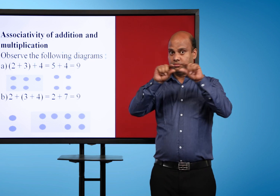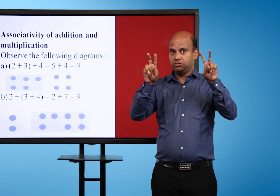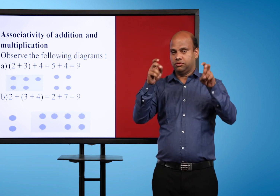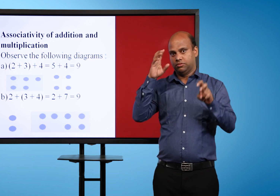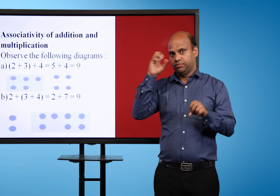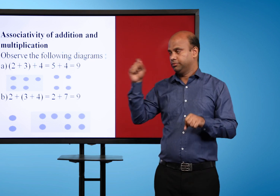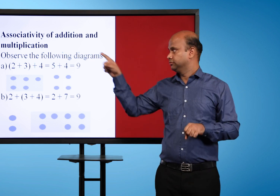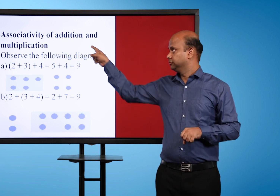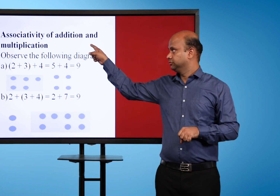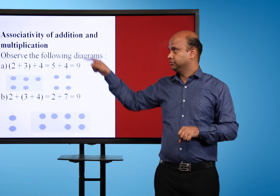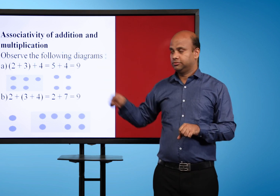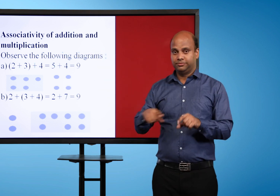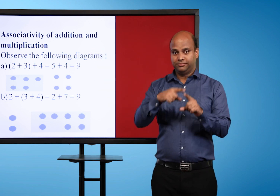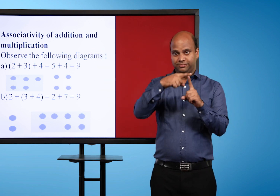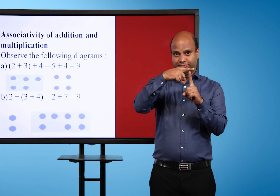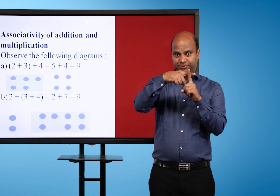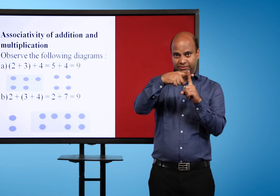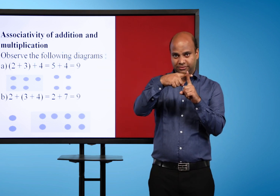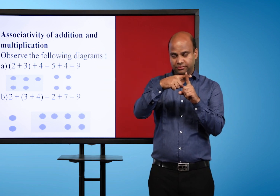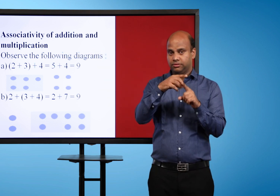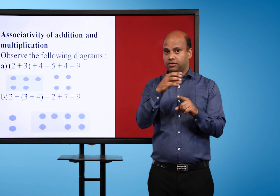Associativity of addition and multiplication.